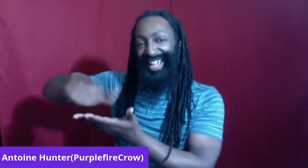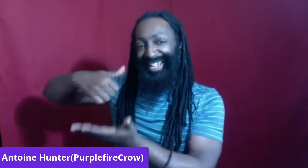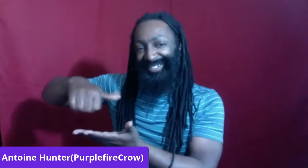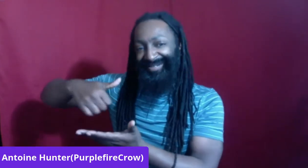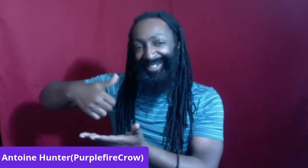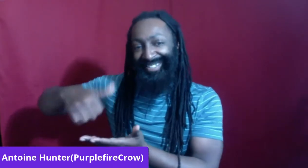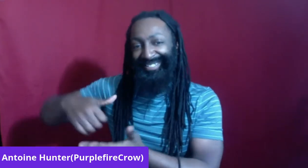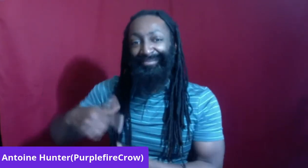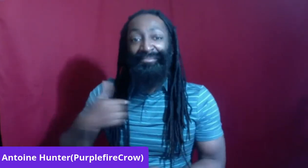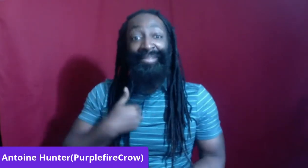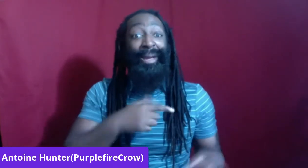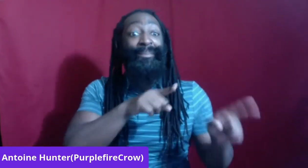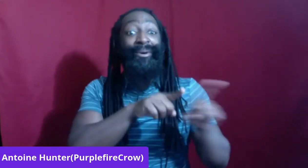My name is Antoine Hunter,